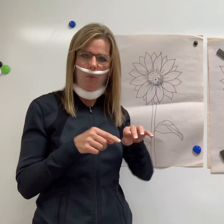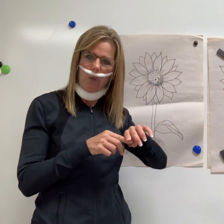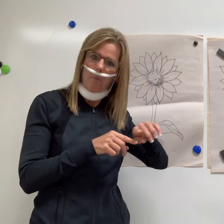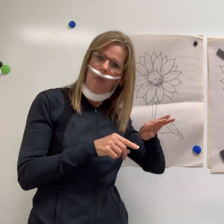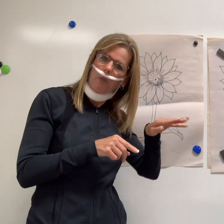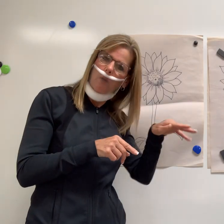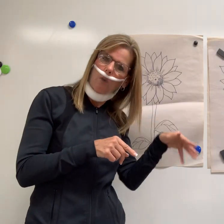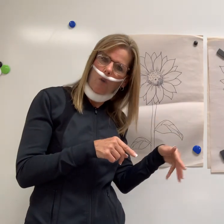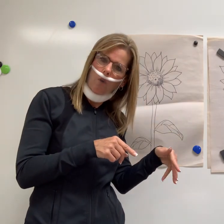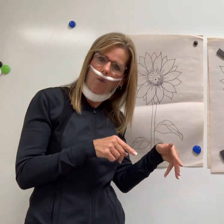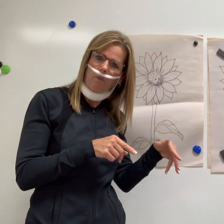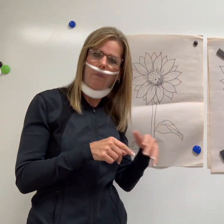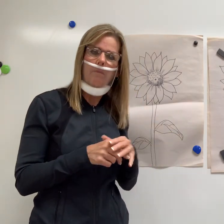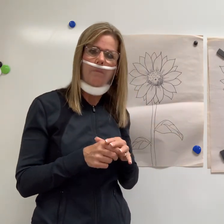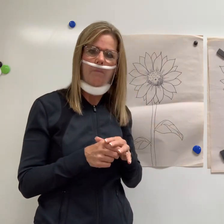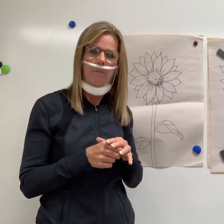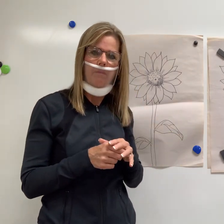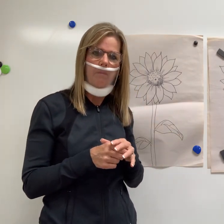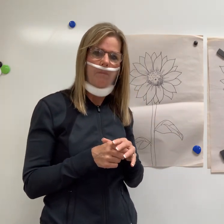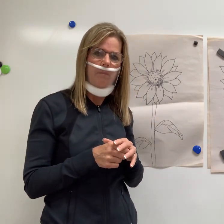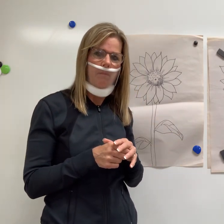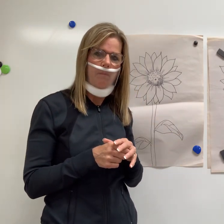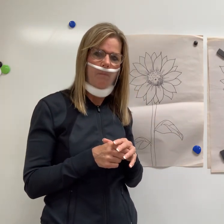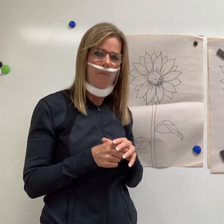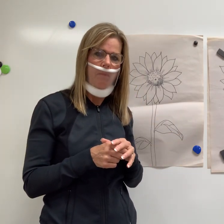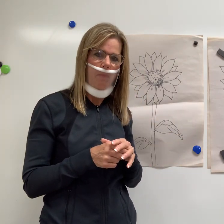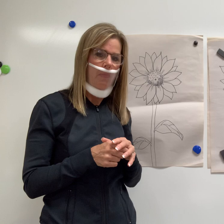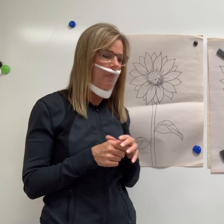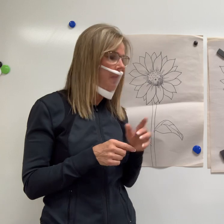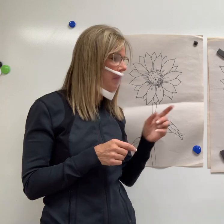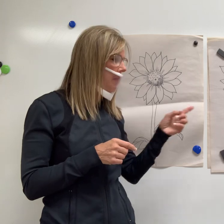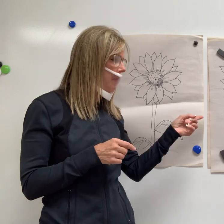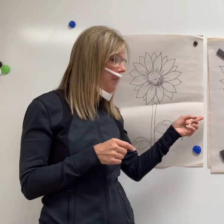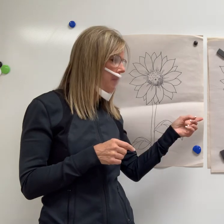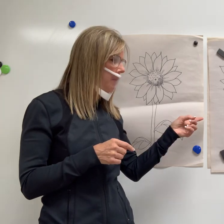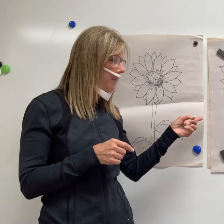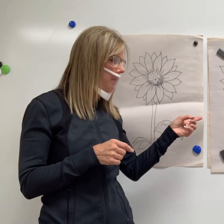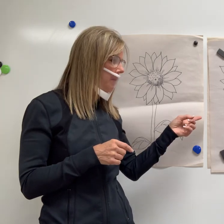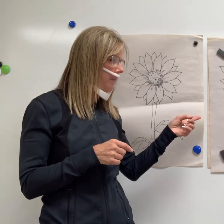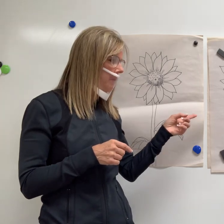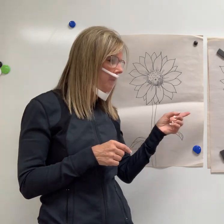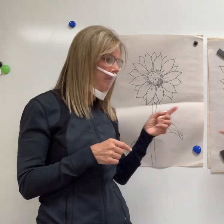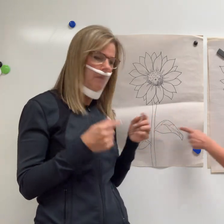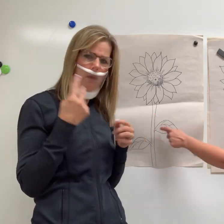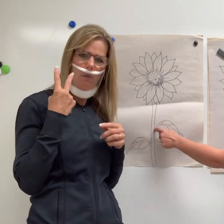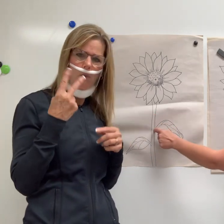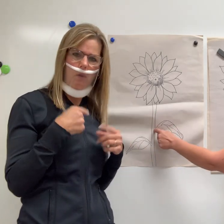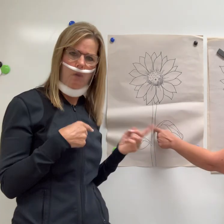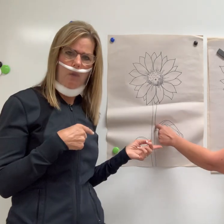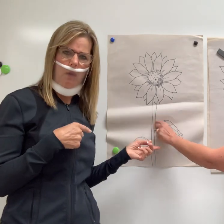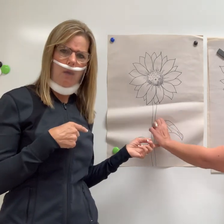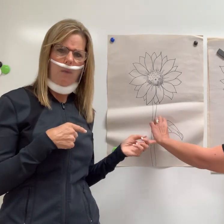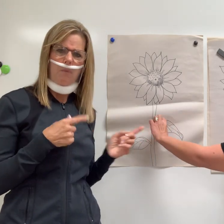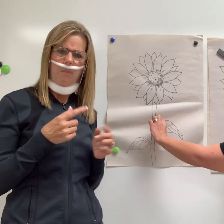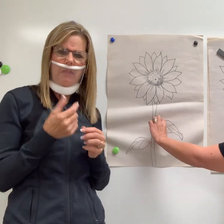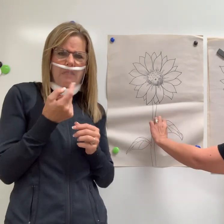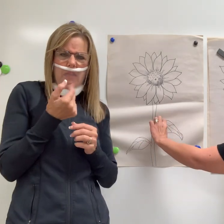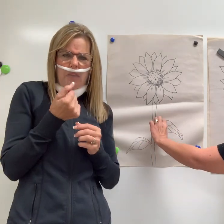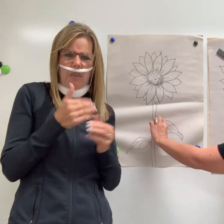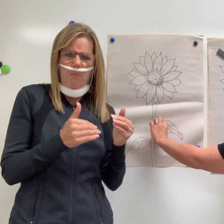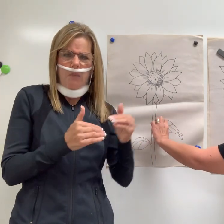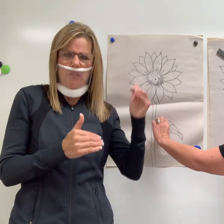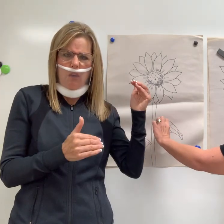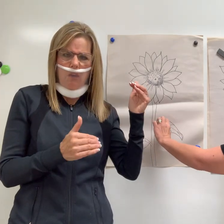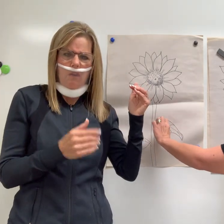curve. On this top straight line, I'm gonna go ahead. Now look, I'm gonna make this a little taller because see how